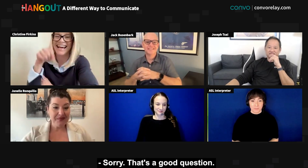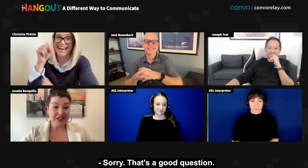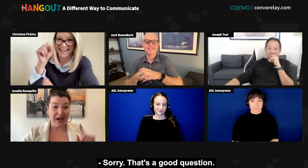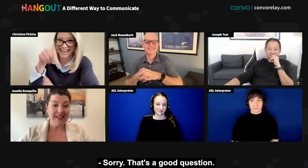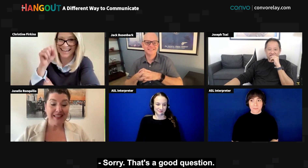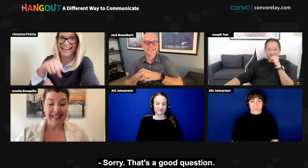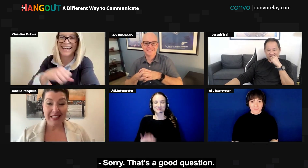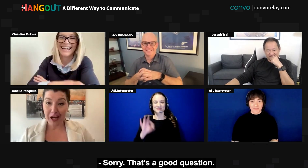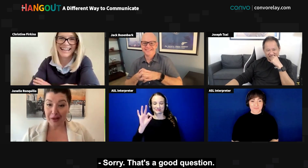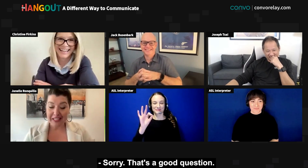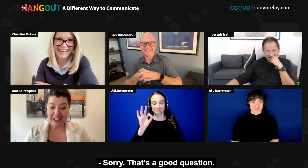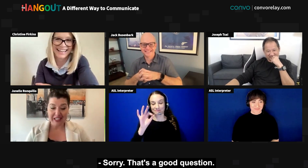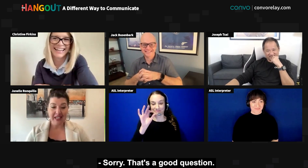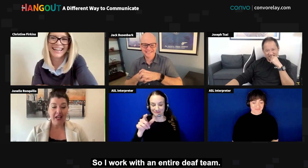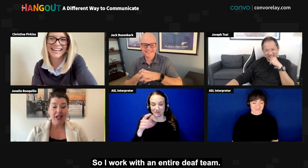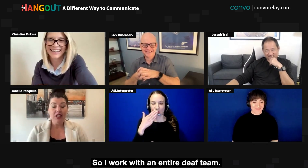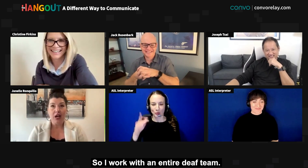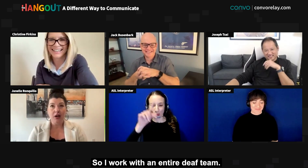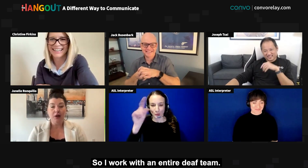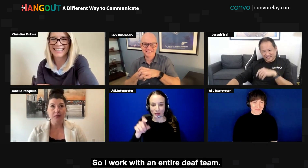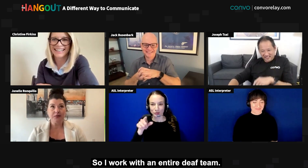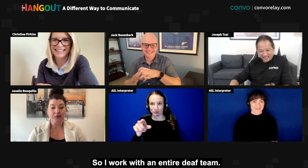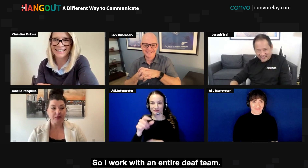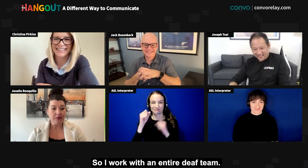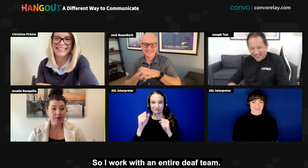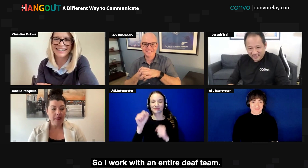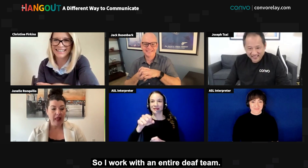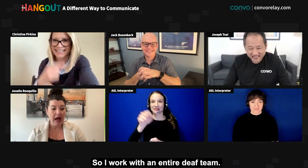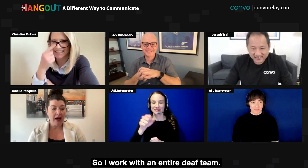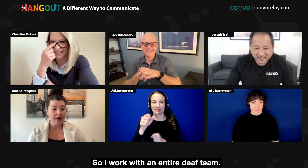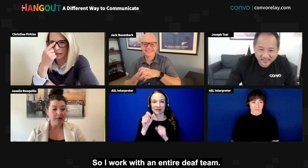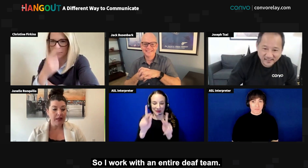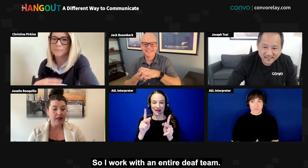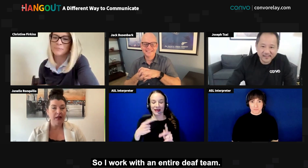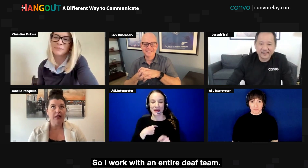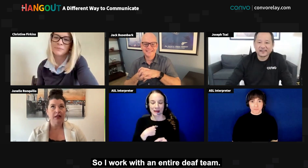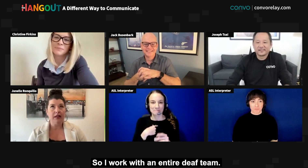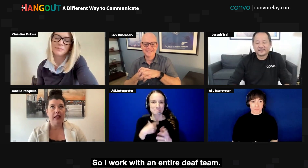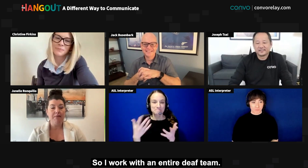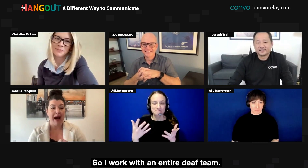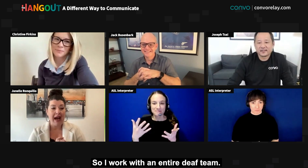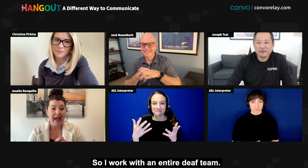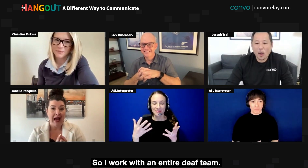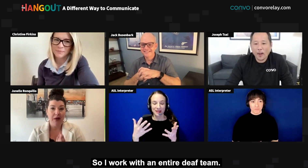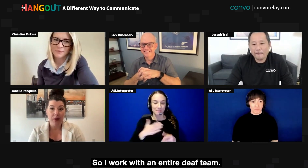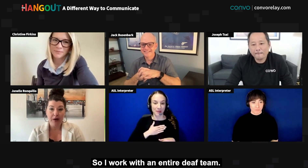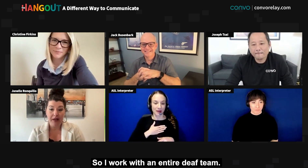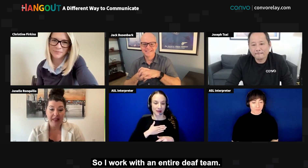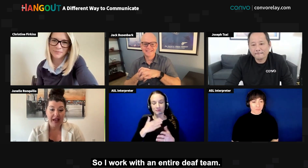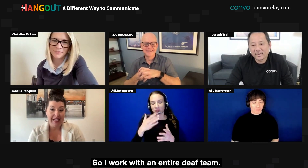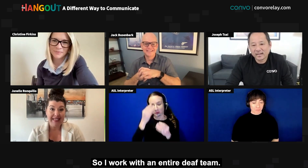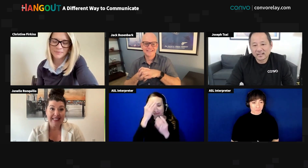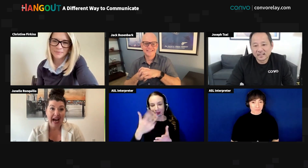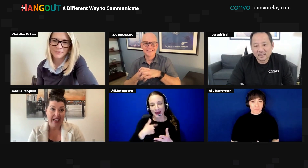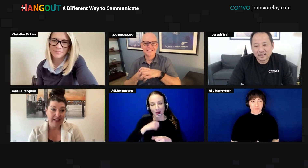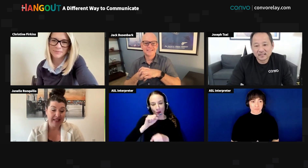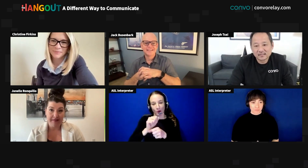Sorry, that's a good question. So I work with an entire deaf